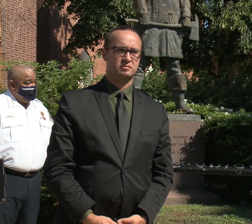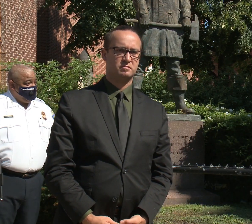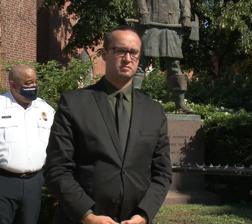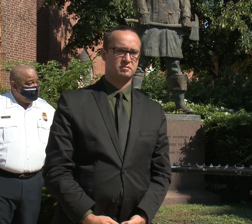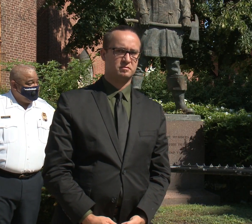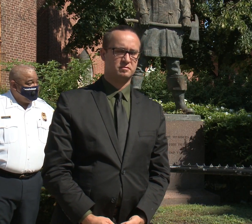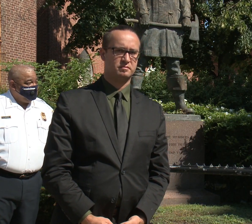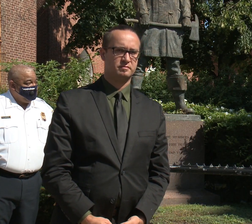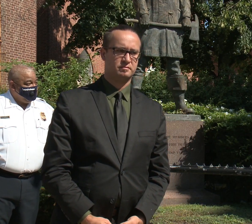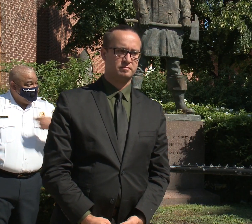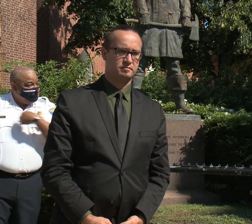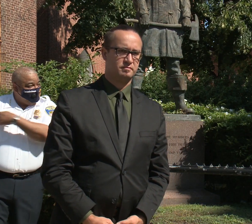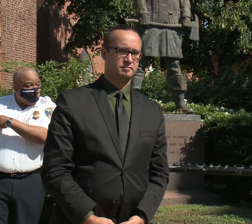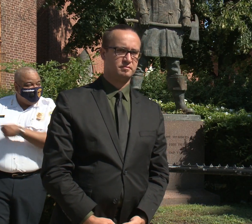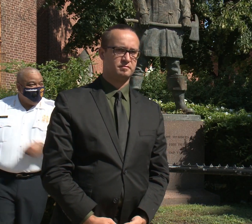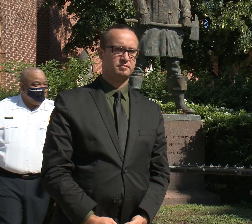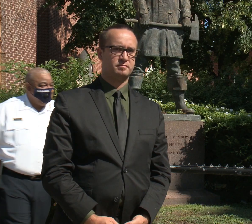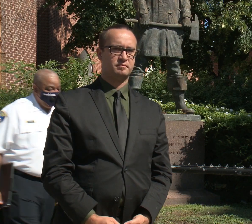Which one?